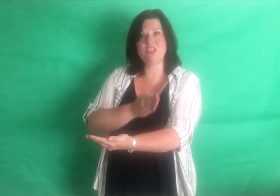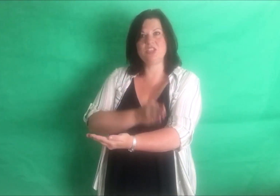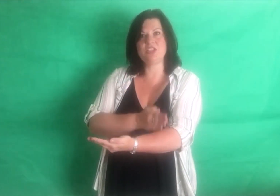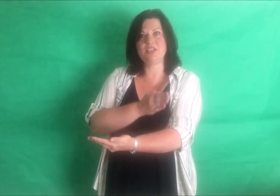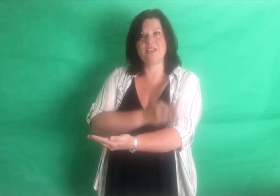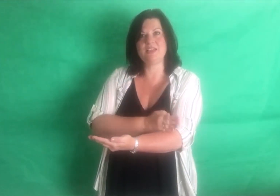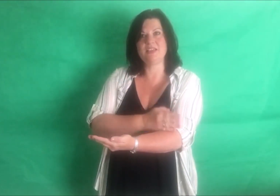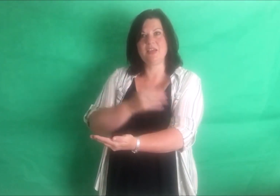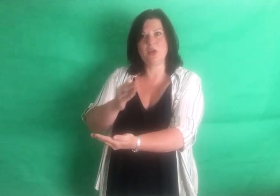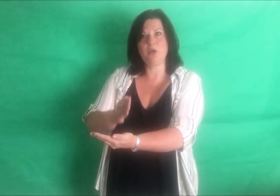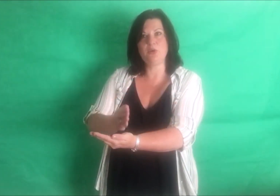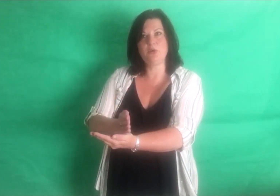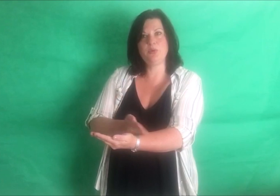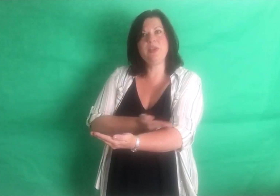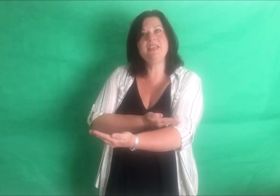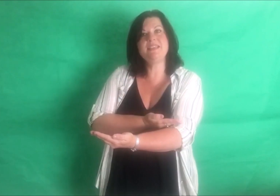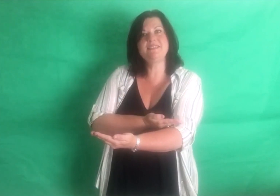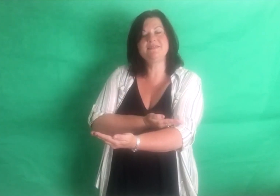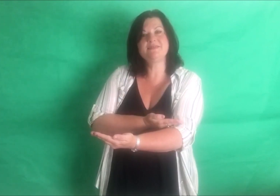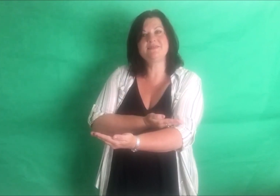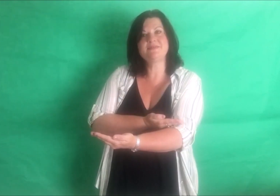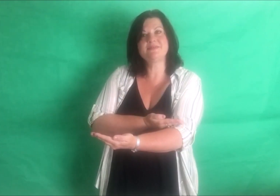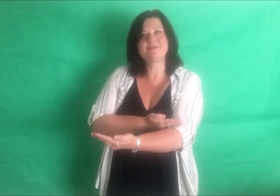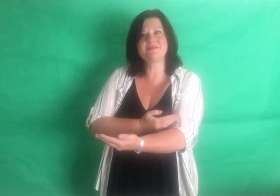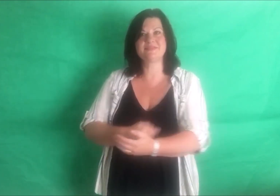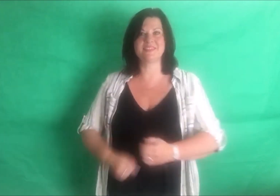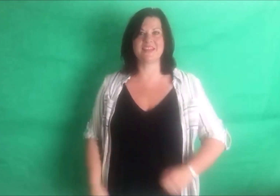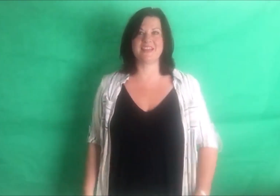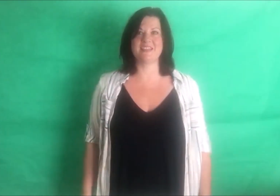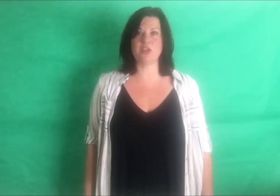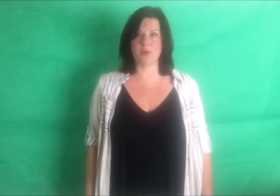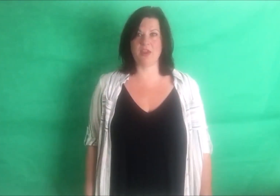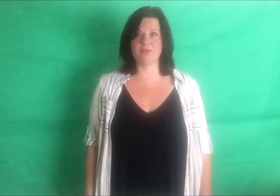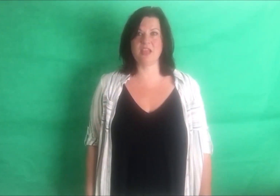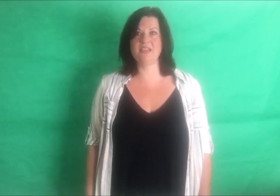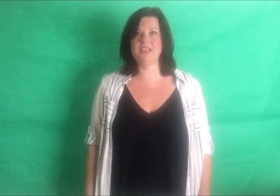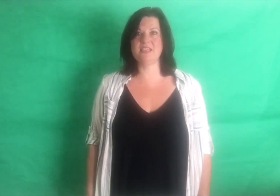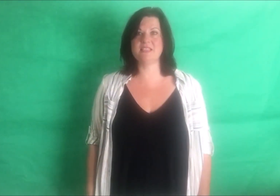Cabbage green. So it goes like this.